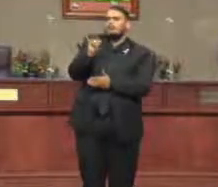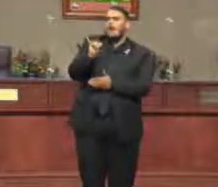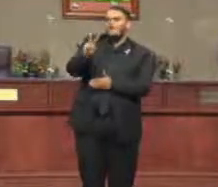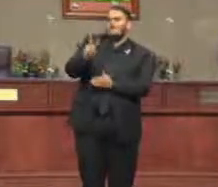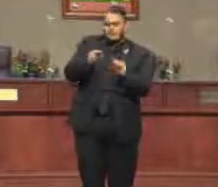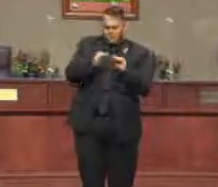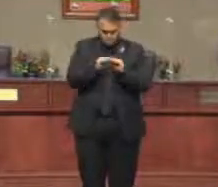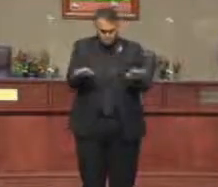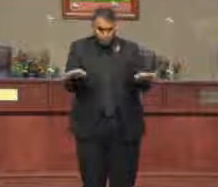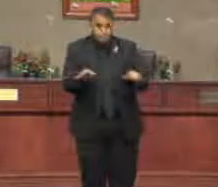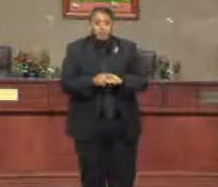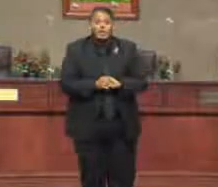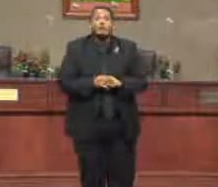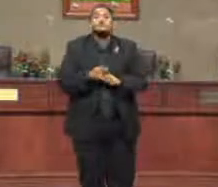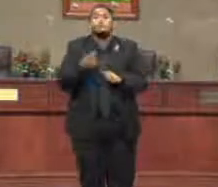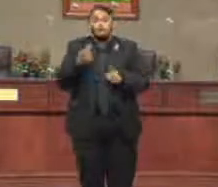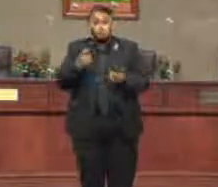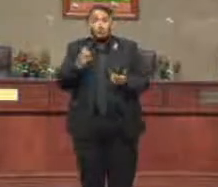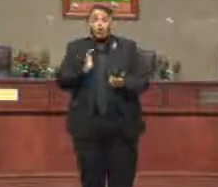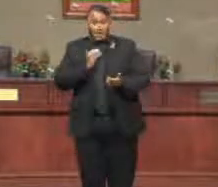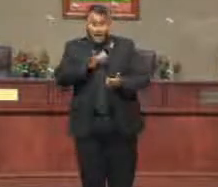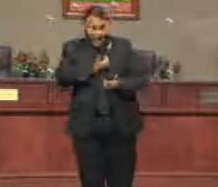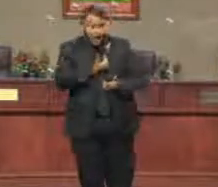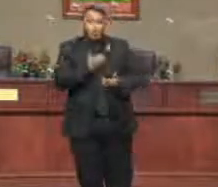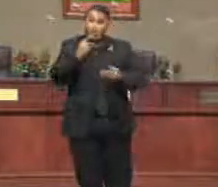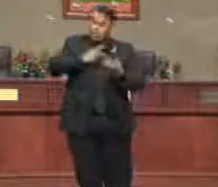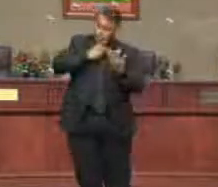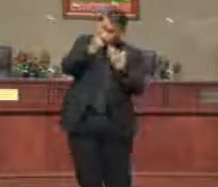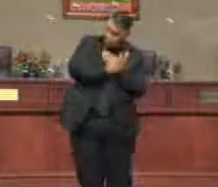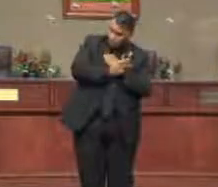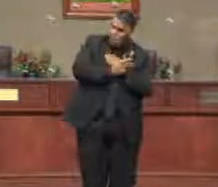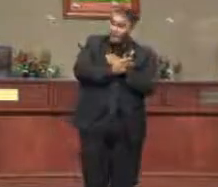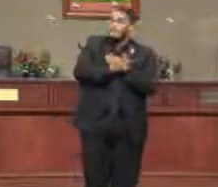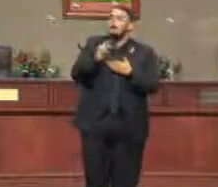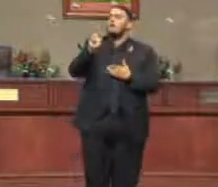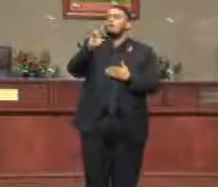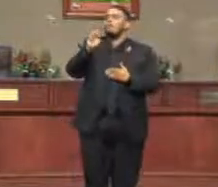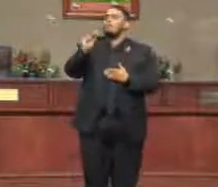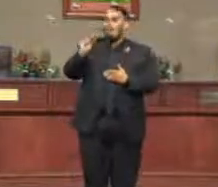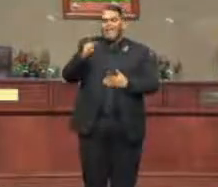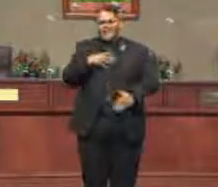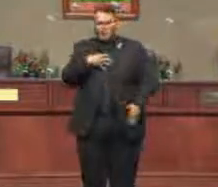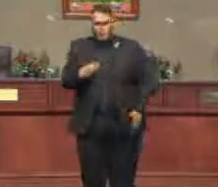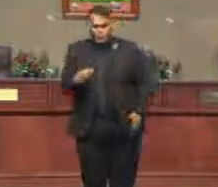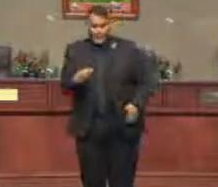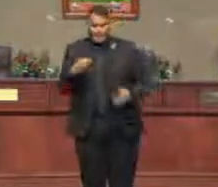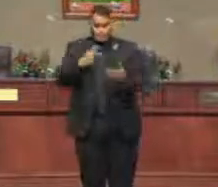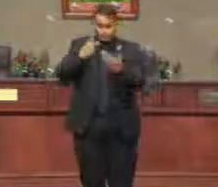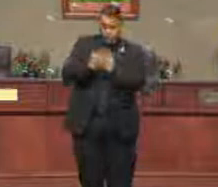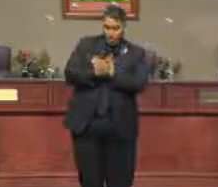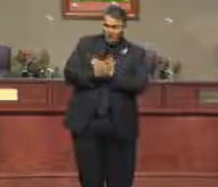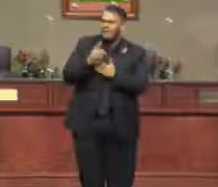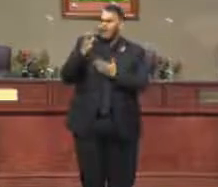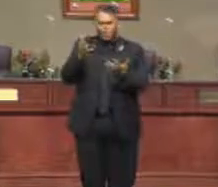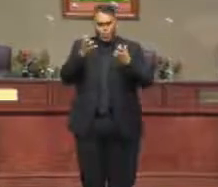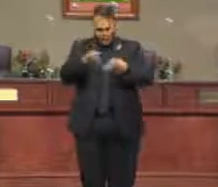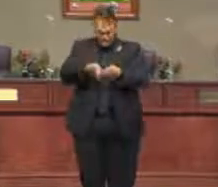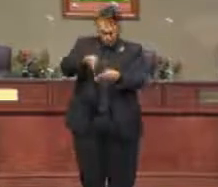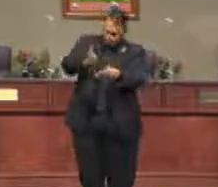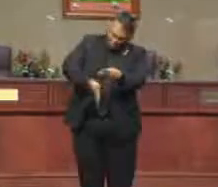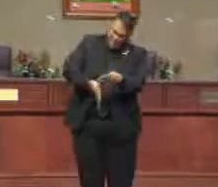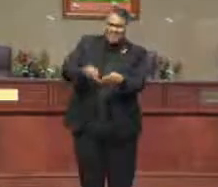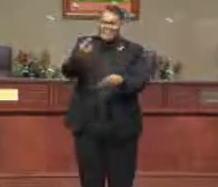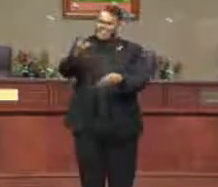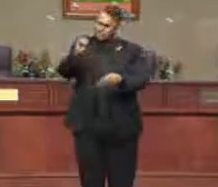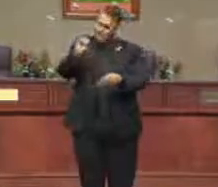Ryan White program, Orange County Government Health Services is dedicated to helping end the HIV epidemic